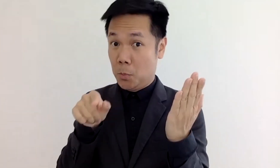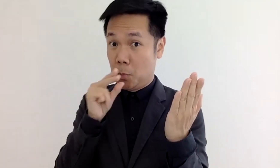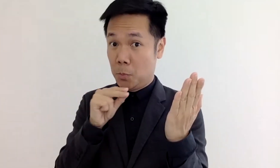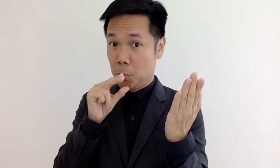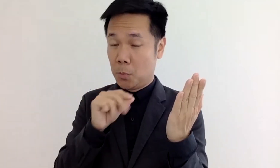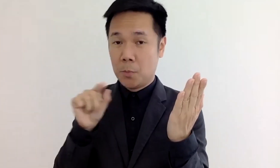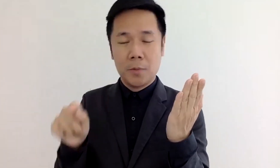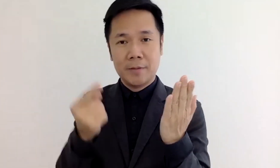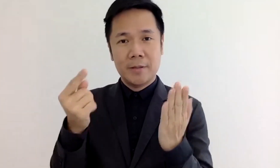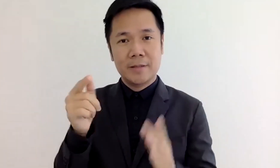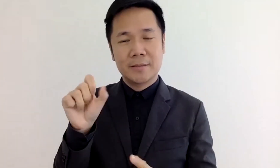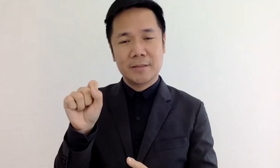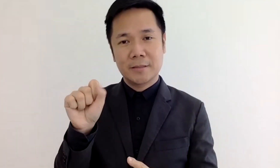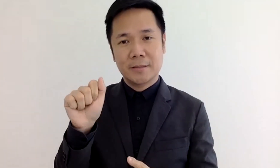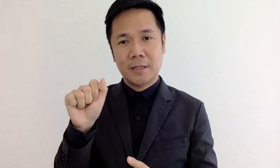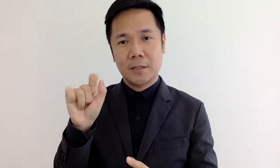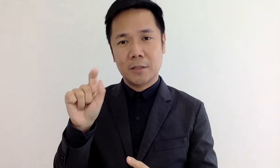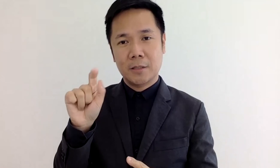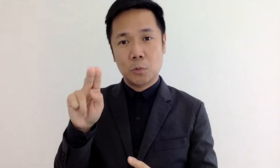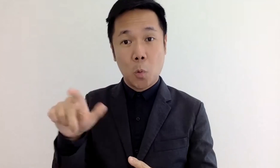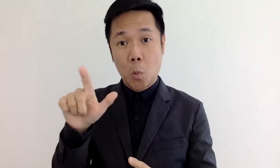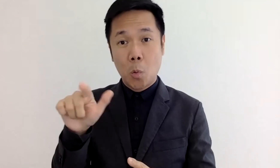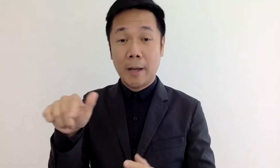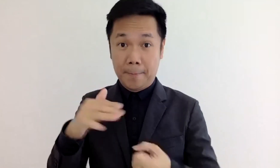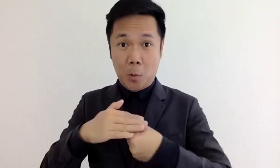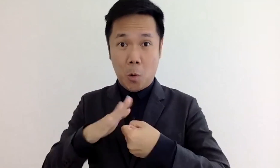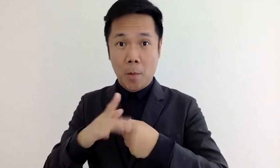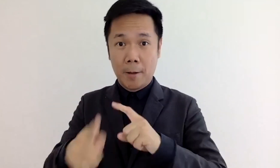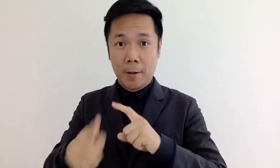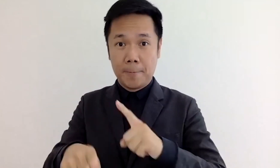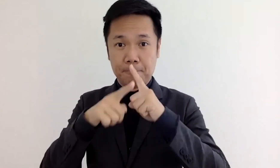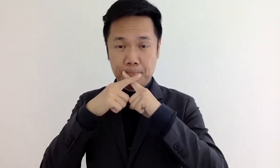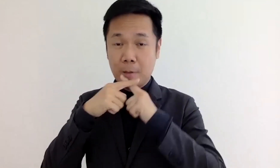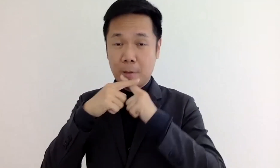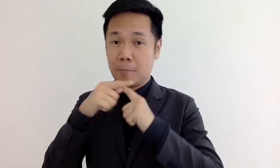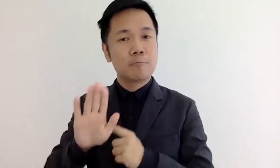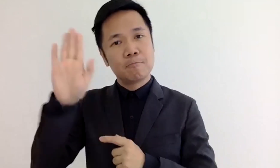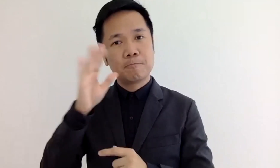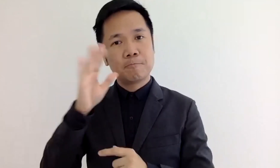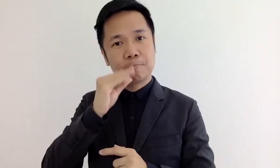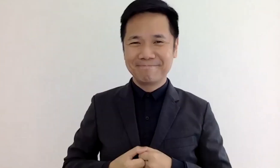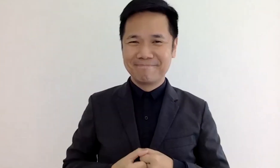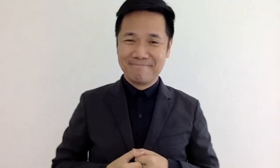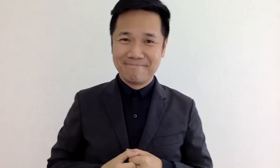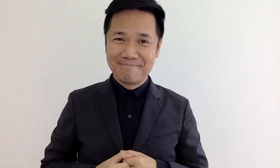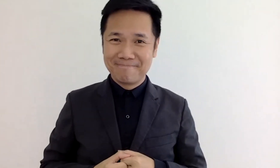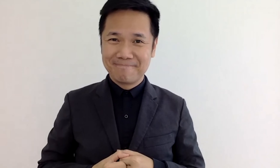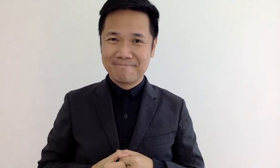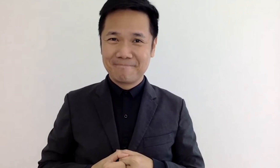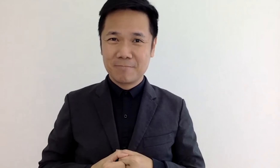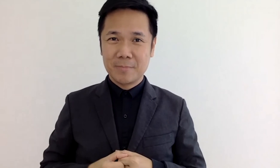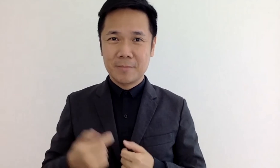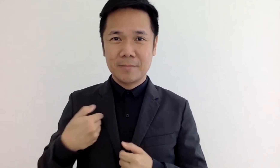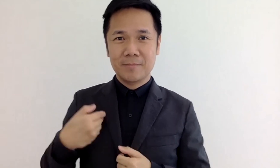Mr. Saidur Rahman, I'm just going to unmute you so you can ask your question. I am